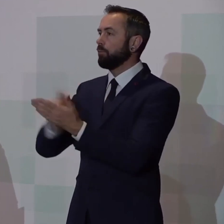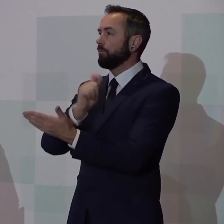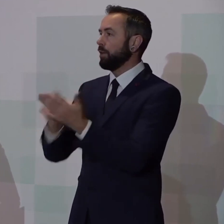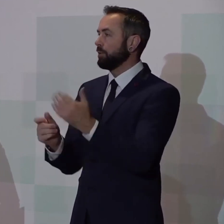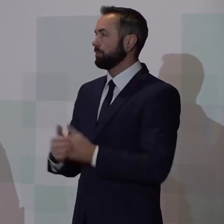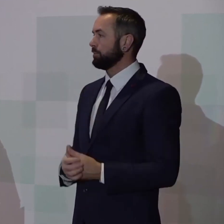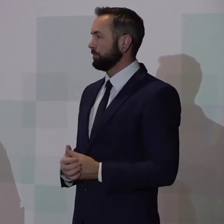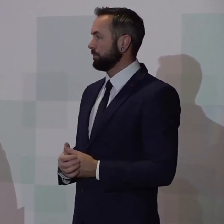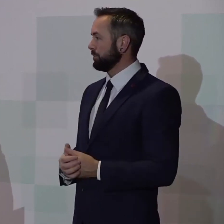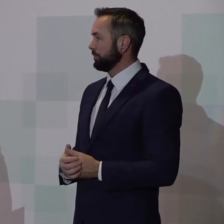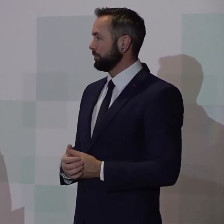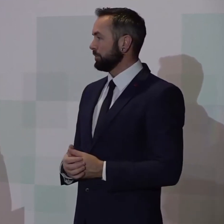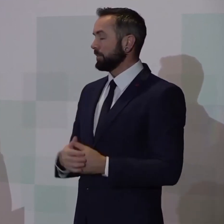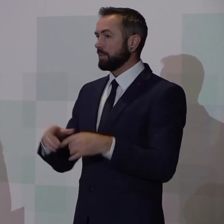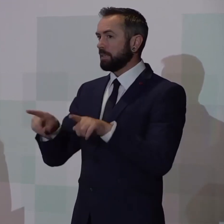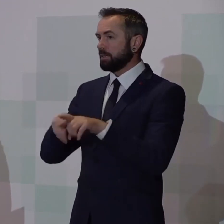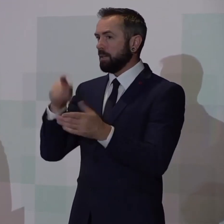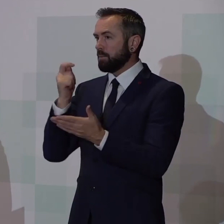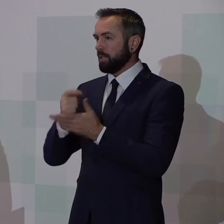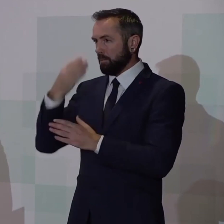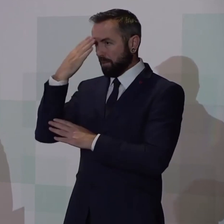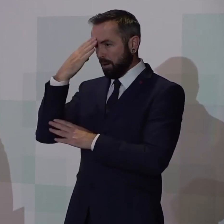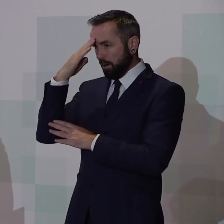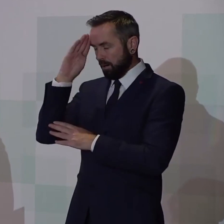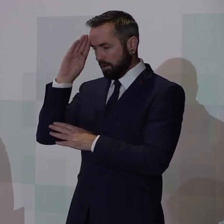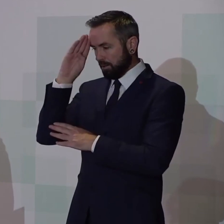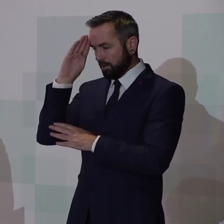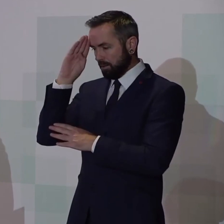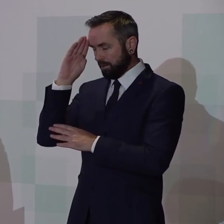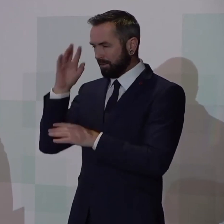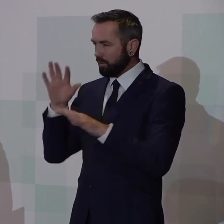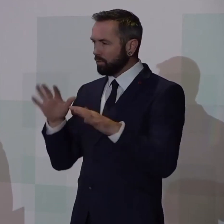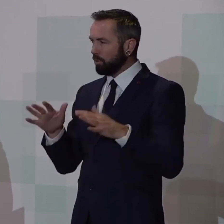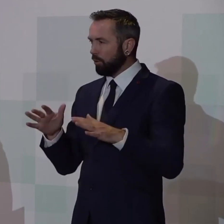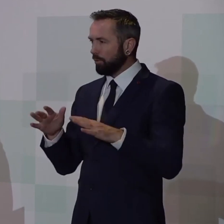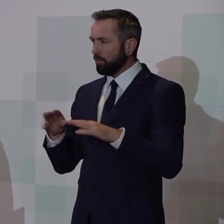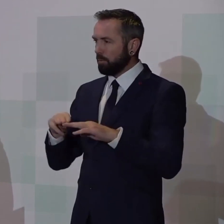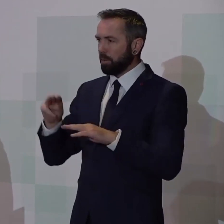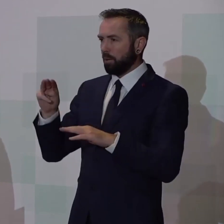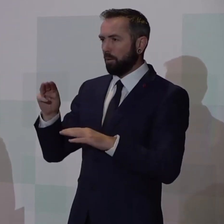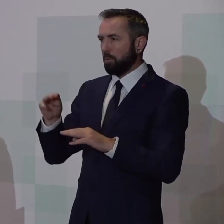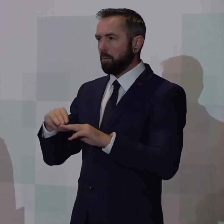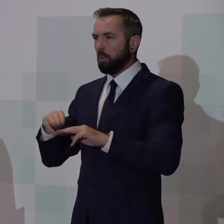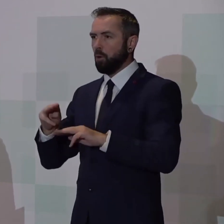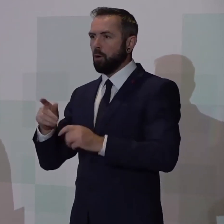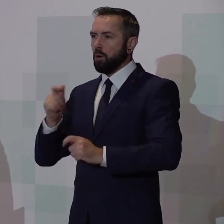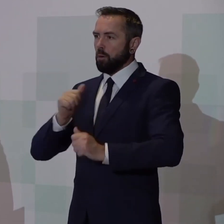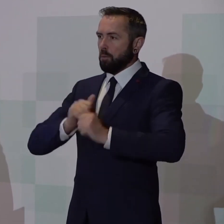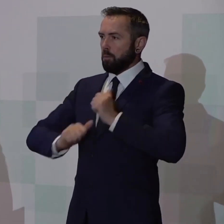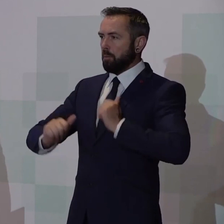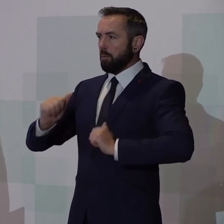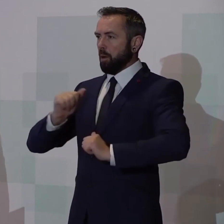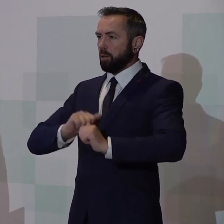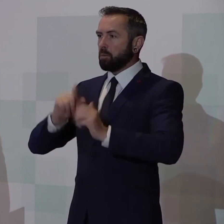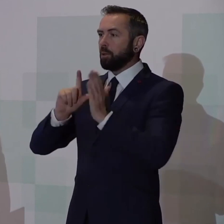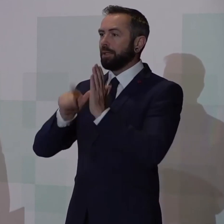1995. At the same time, Ireland may have sort of modernised late in the sphere of intimacy and relationships,